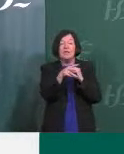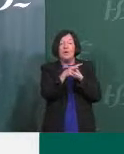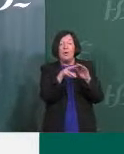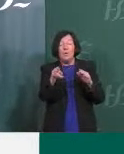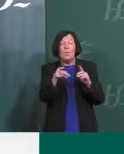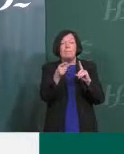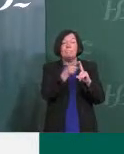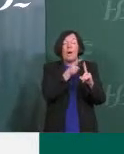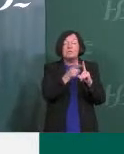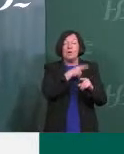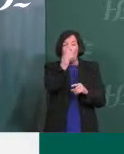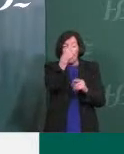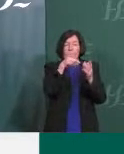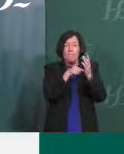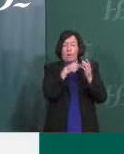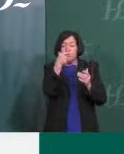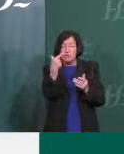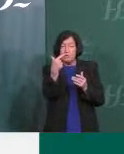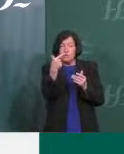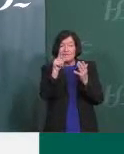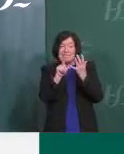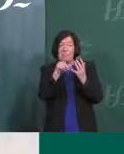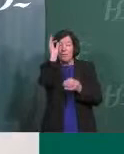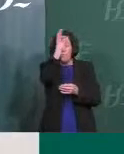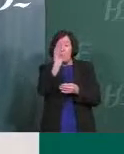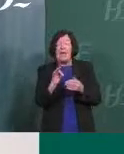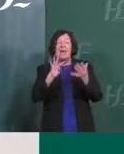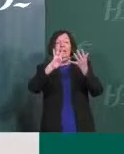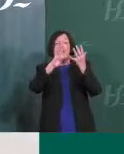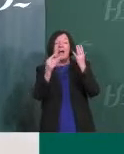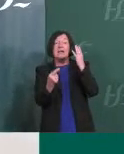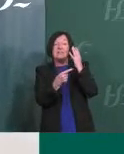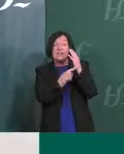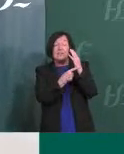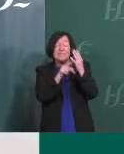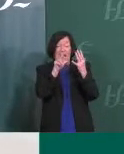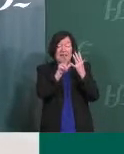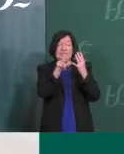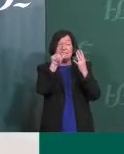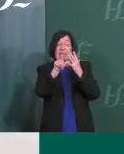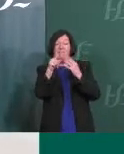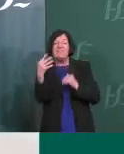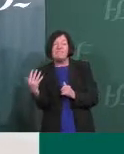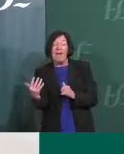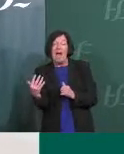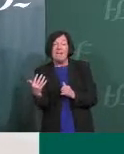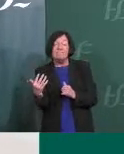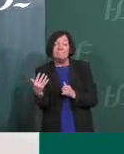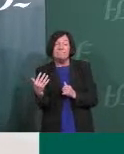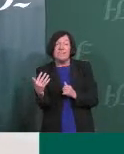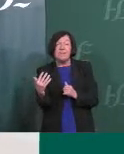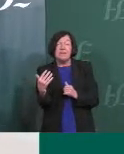with positivity of 1.27% and 9,875 in the